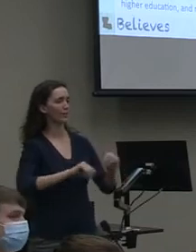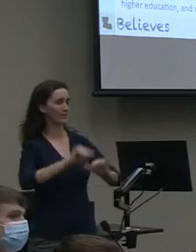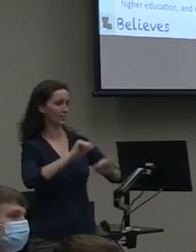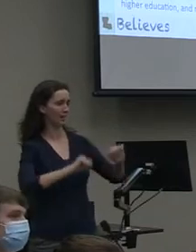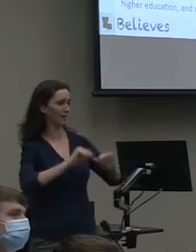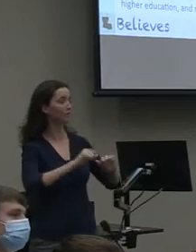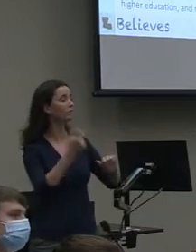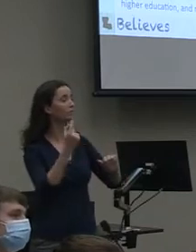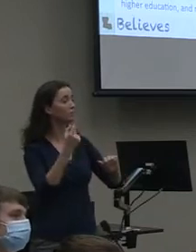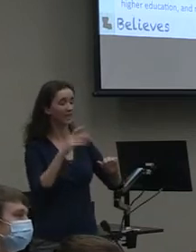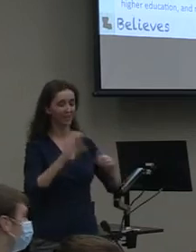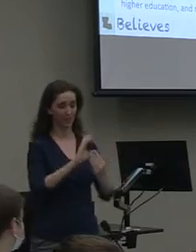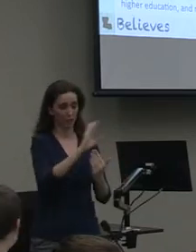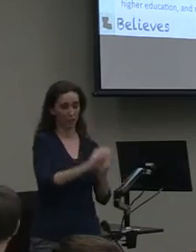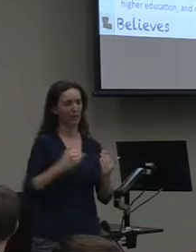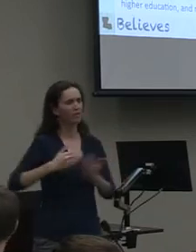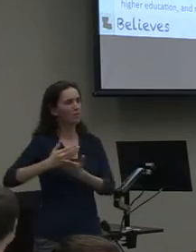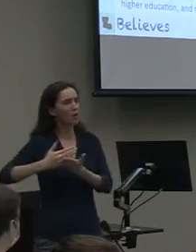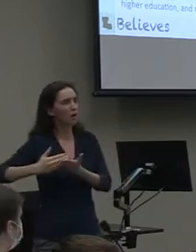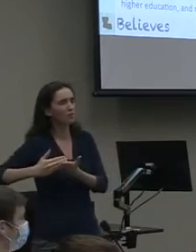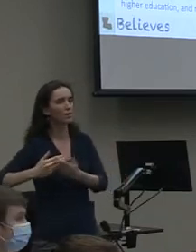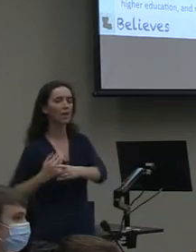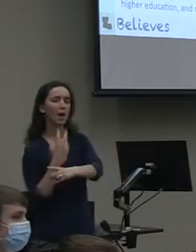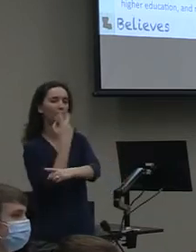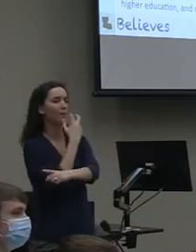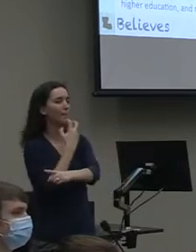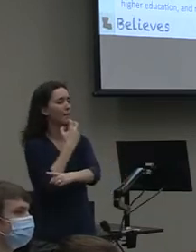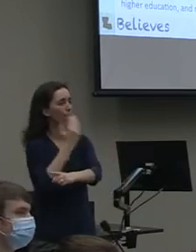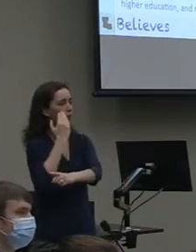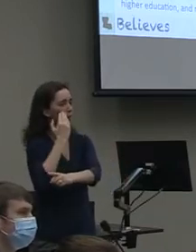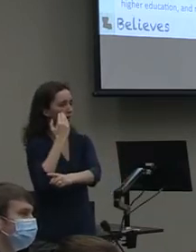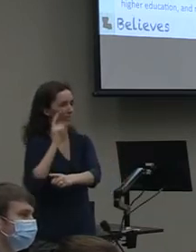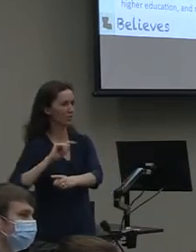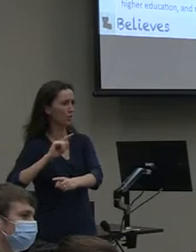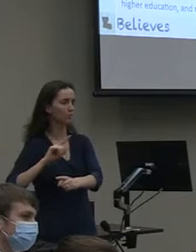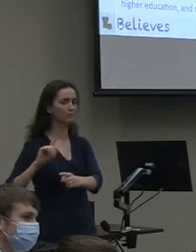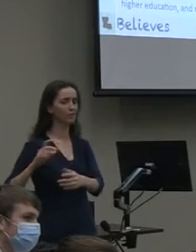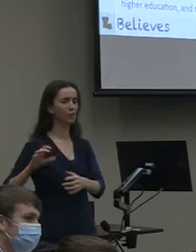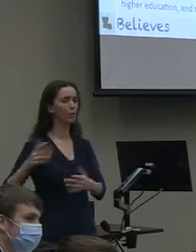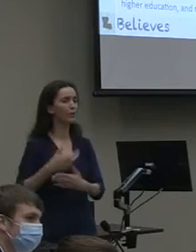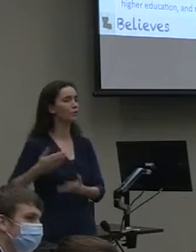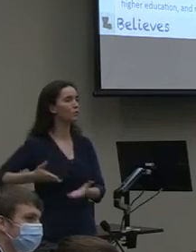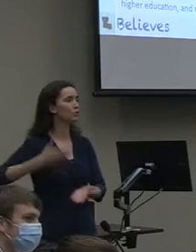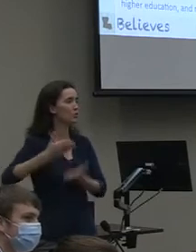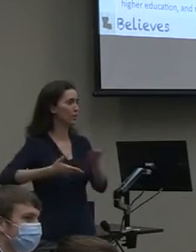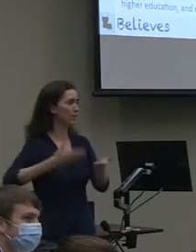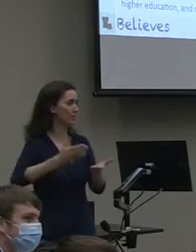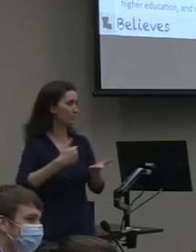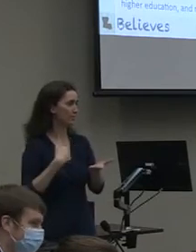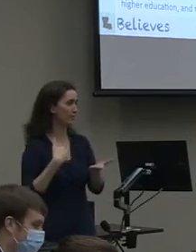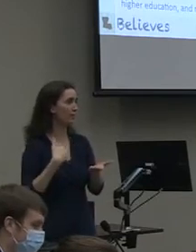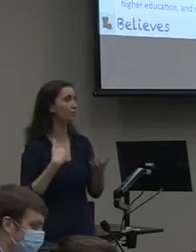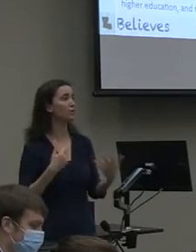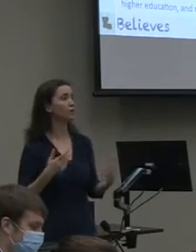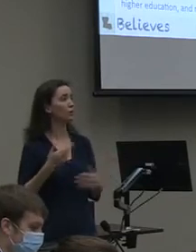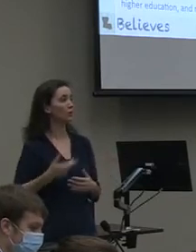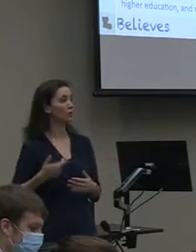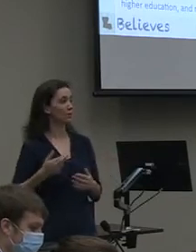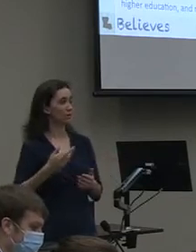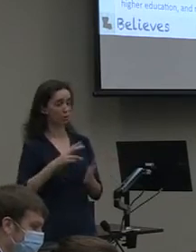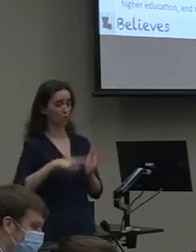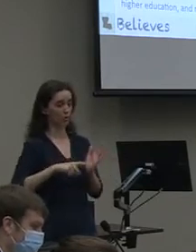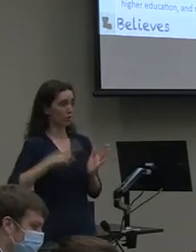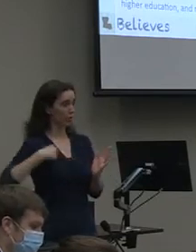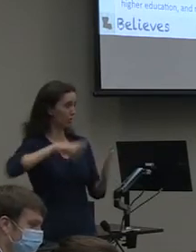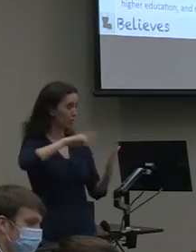of that curriculum, or those suggested resources. So the research we did read and study as part of the